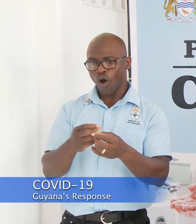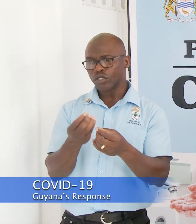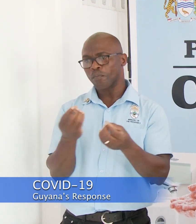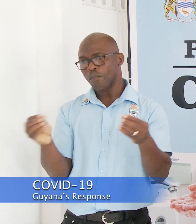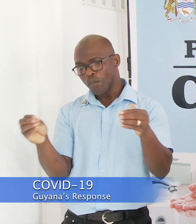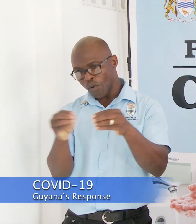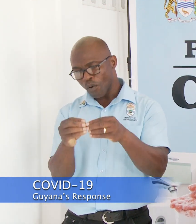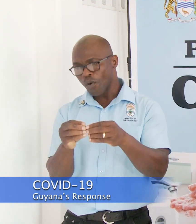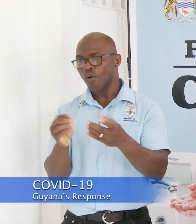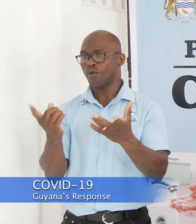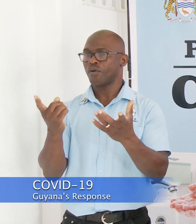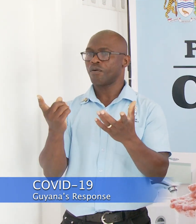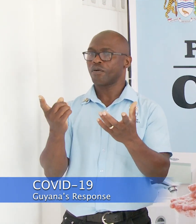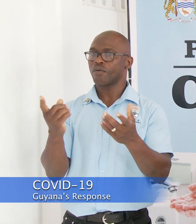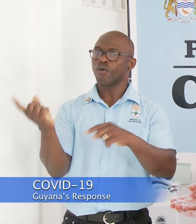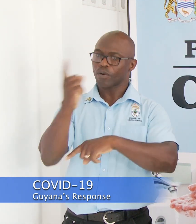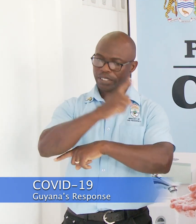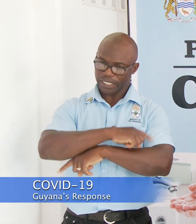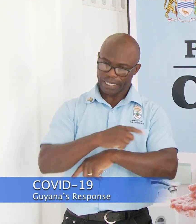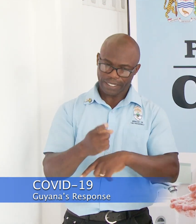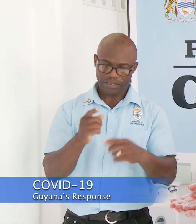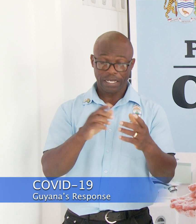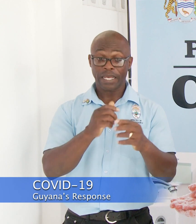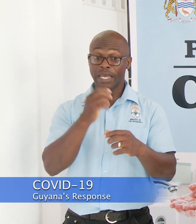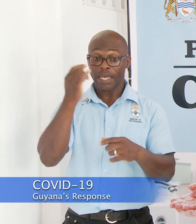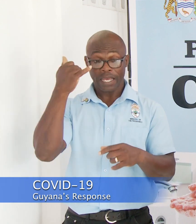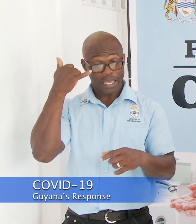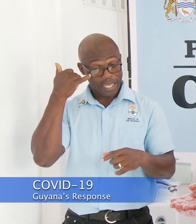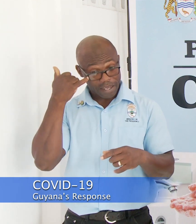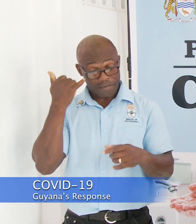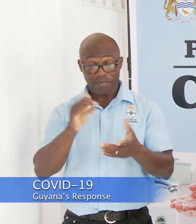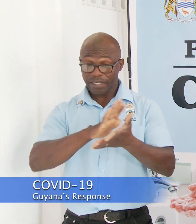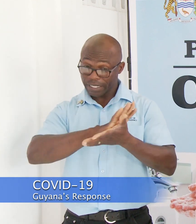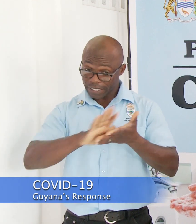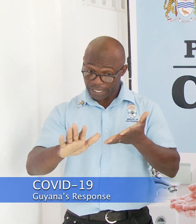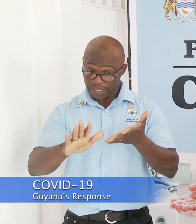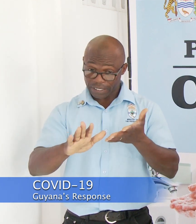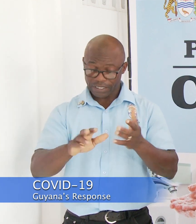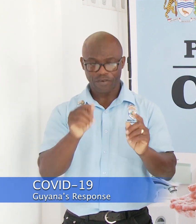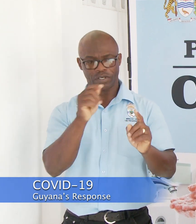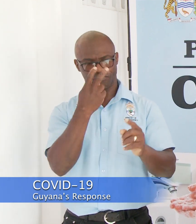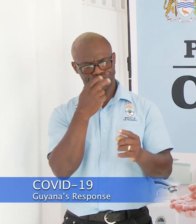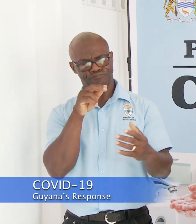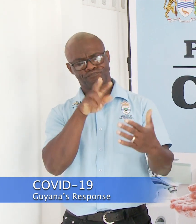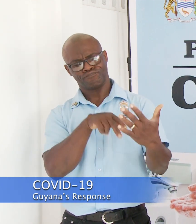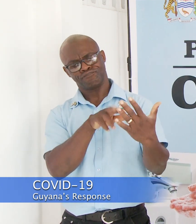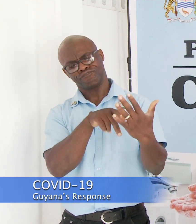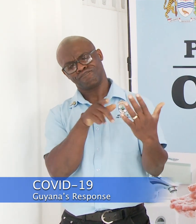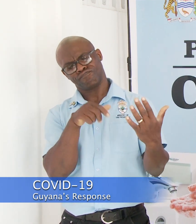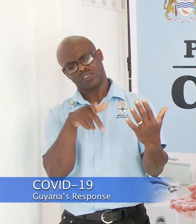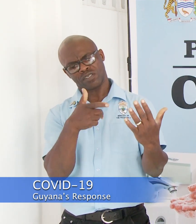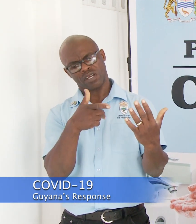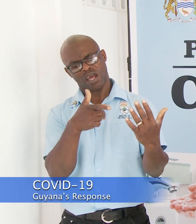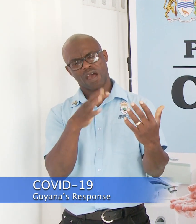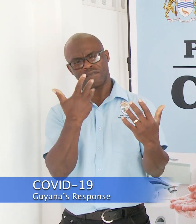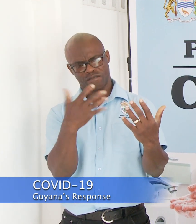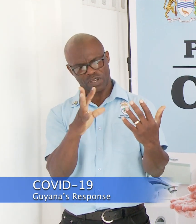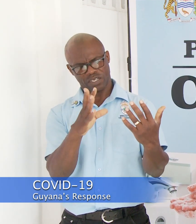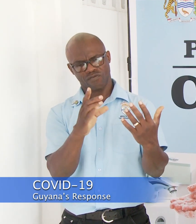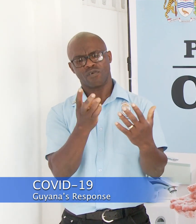of quarantine. If cleared, they will be reevaluated after 7